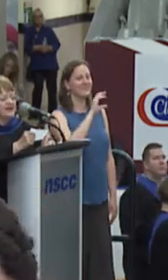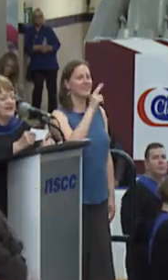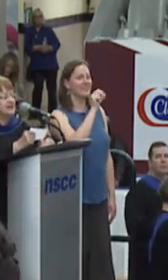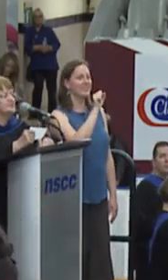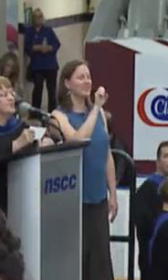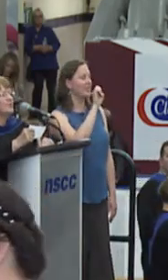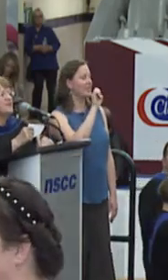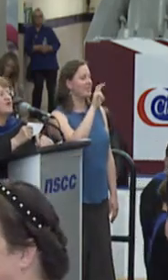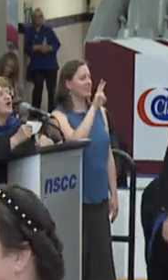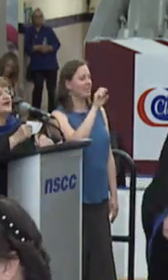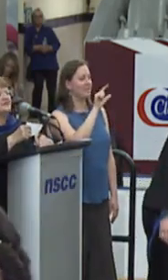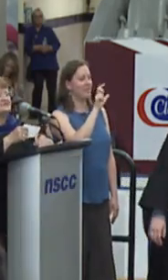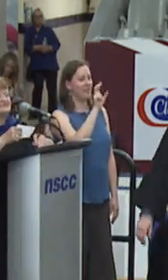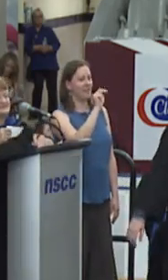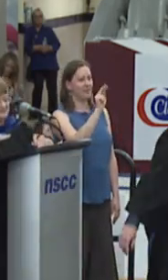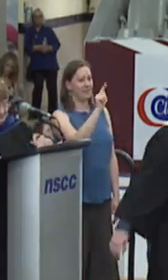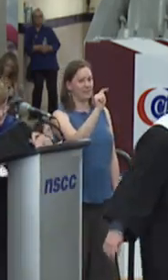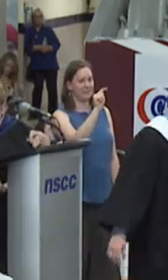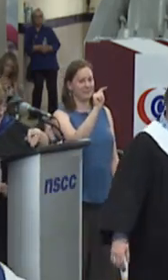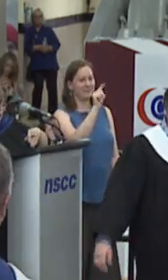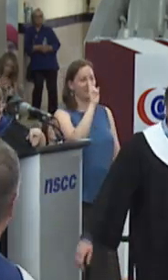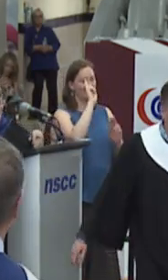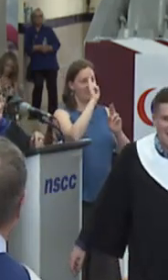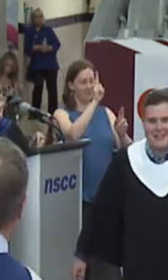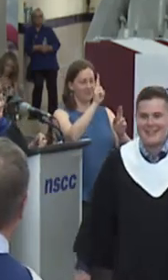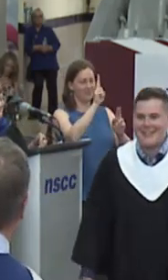Chase Valiant with honors.